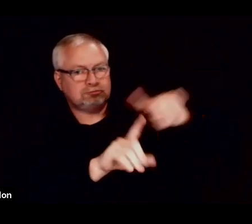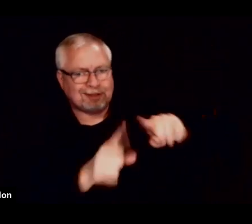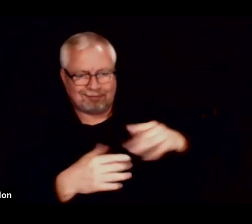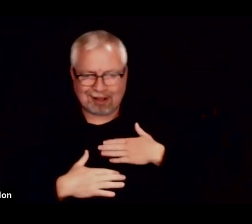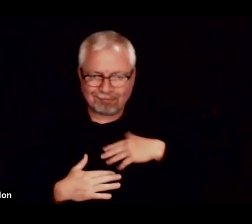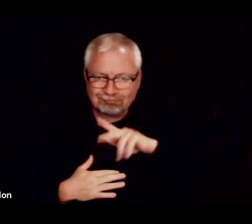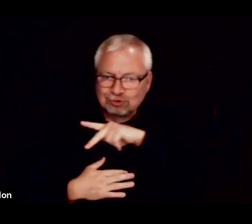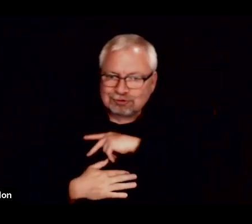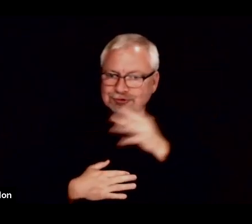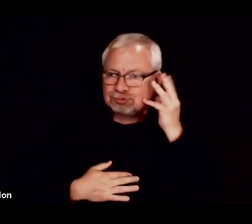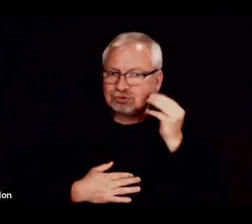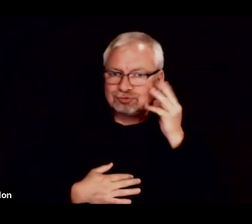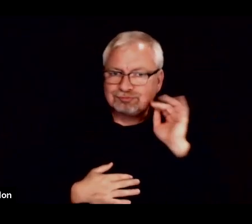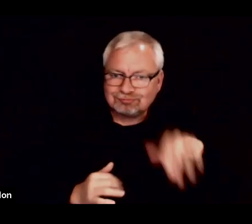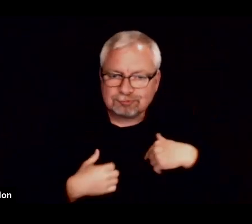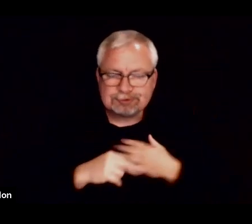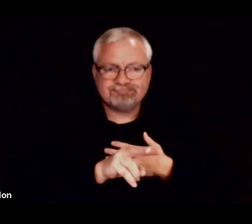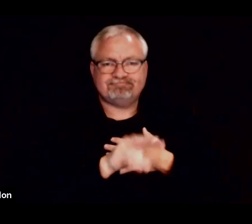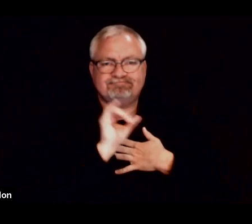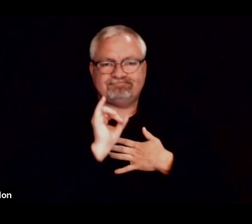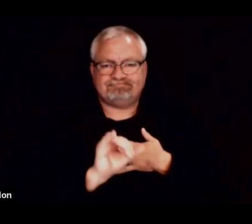wise comment.